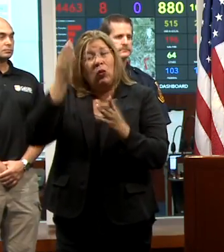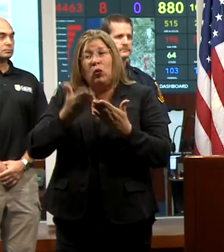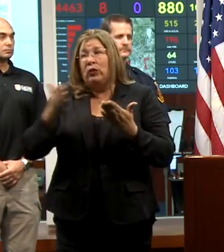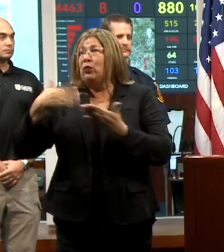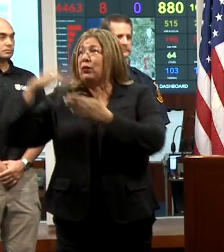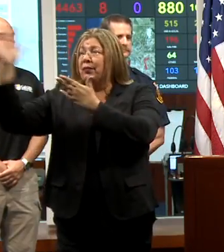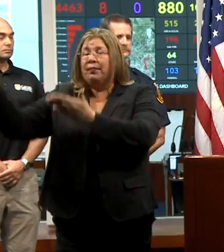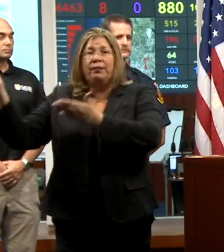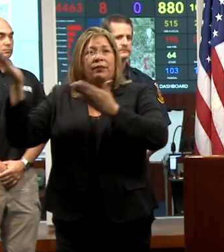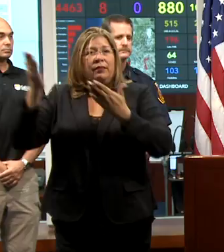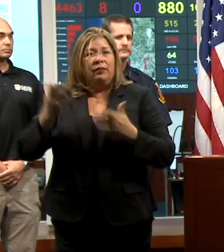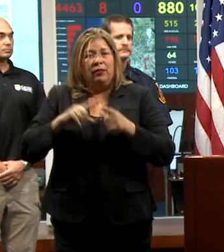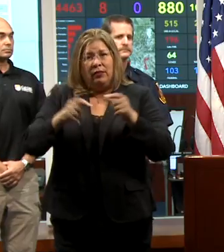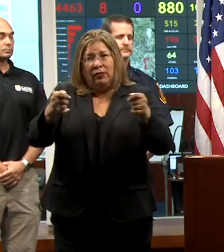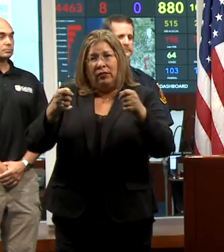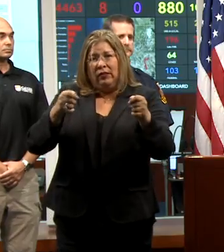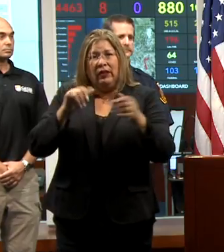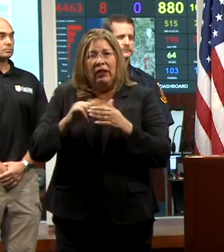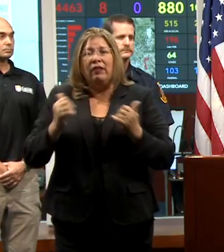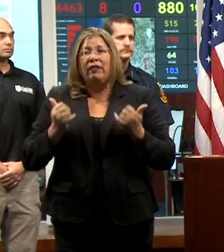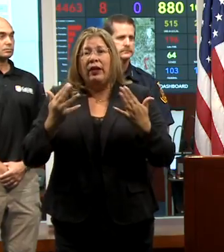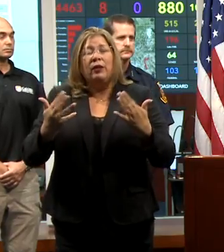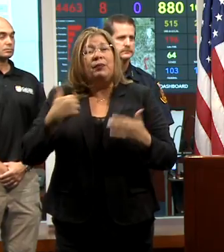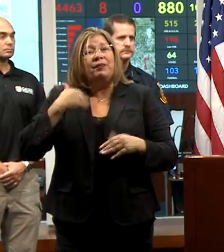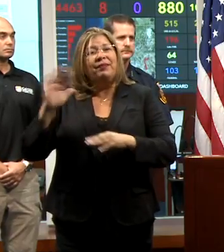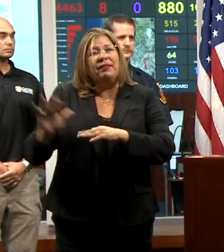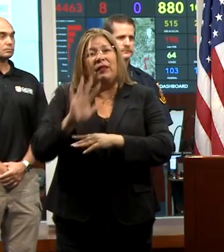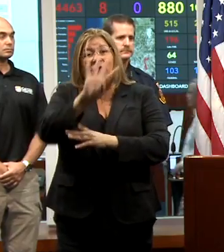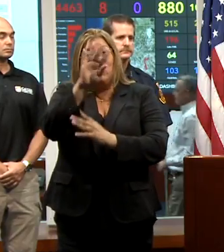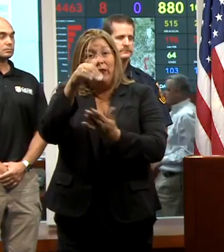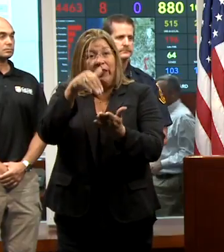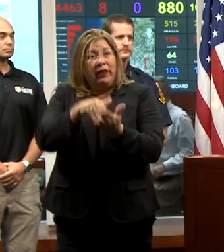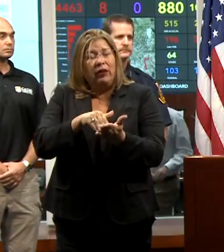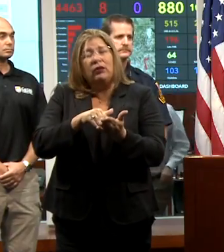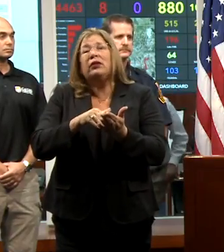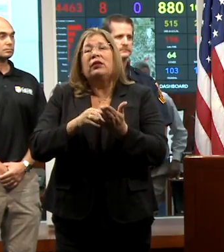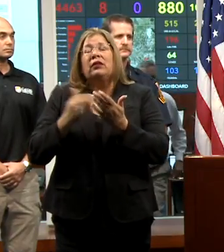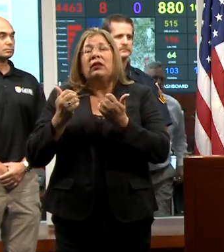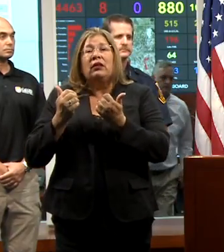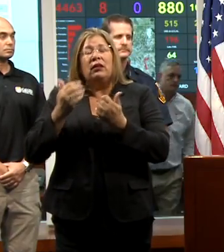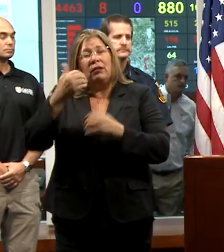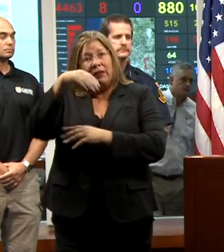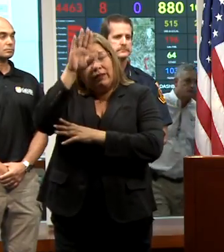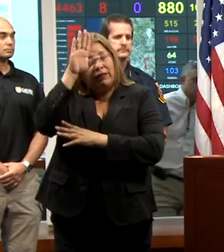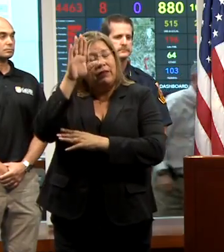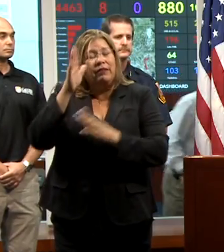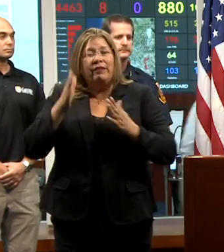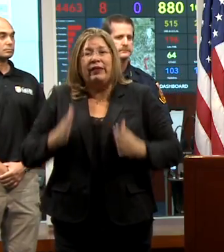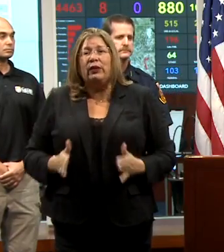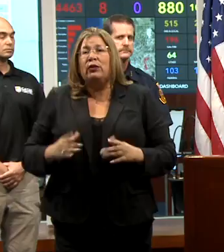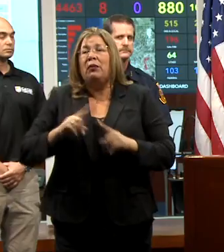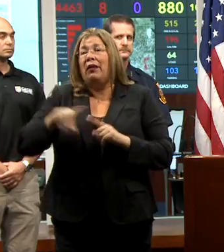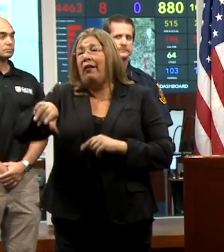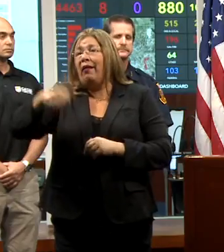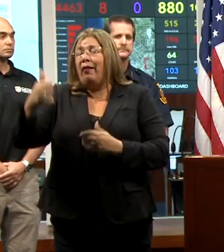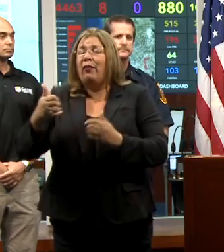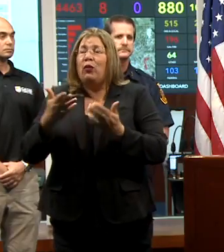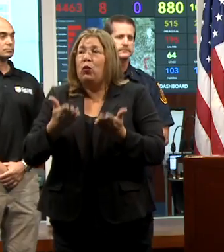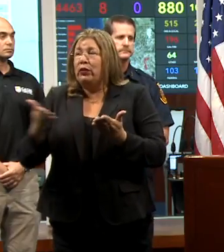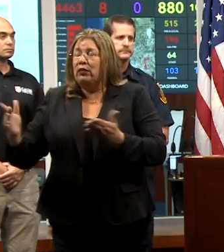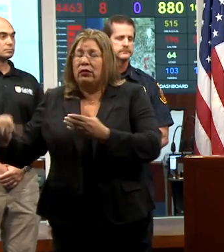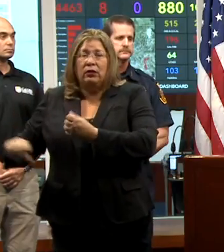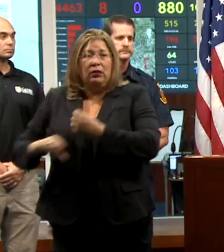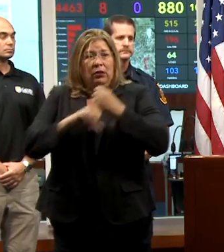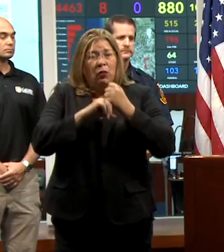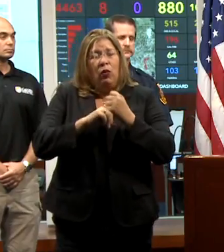these demanding wildfires. We have over 4,000 wildland firefighters and other resources that are supporting the complexes that